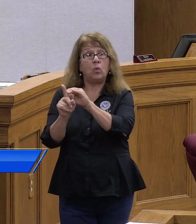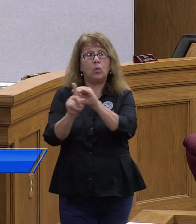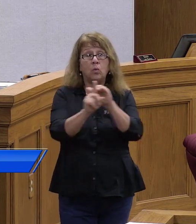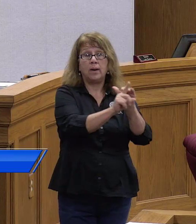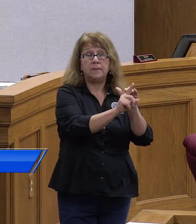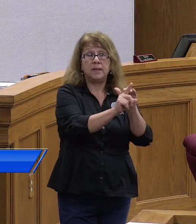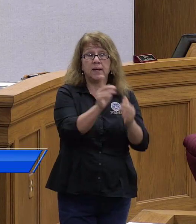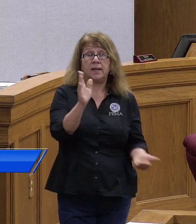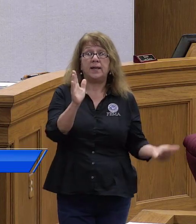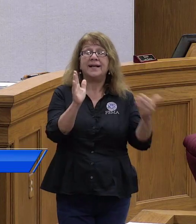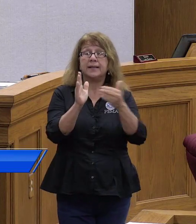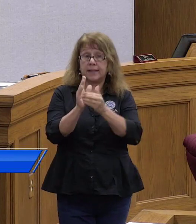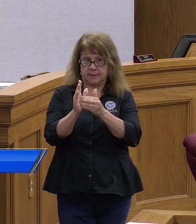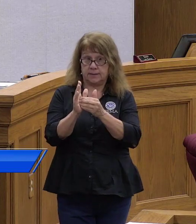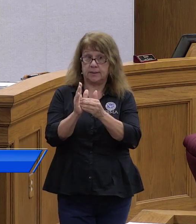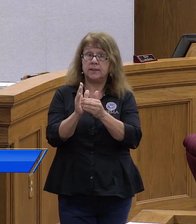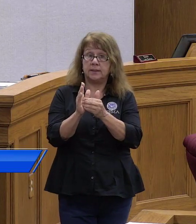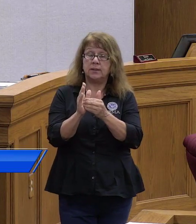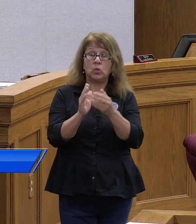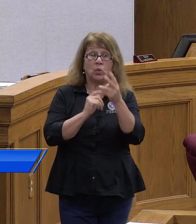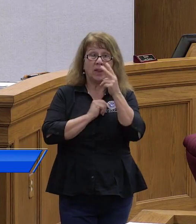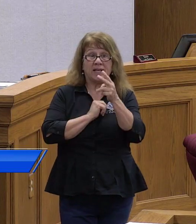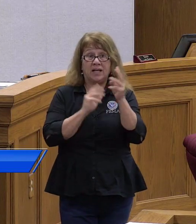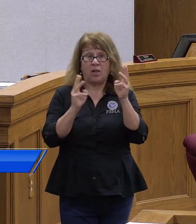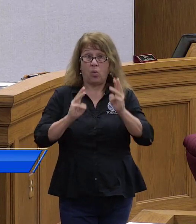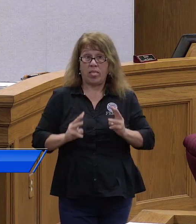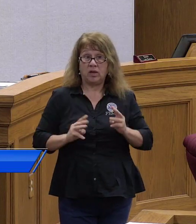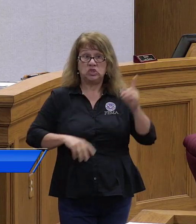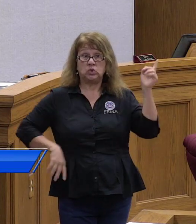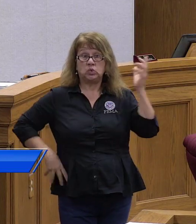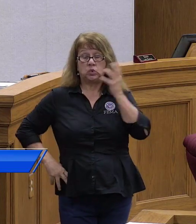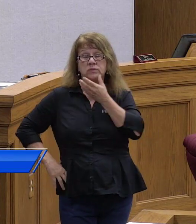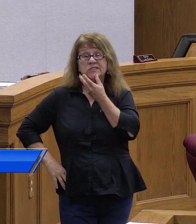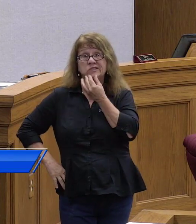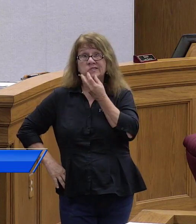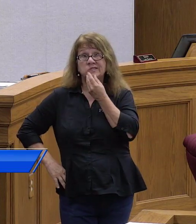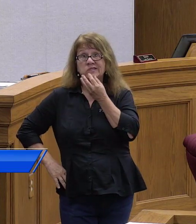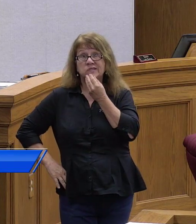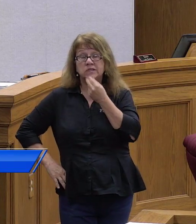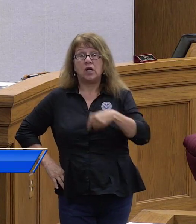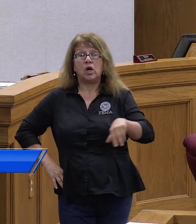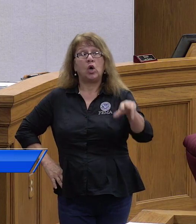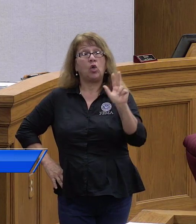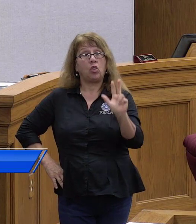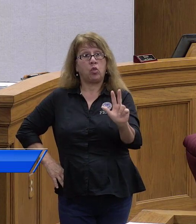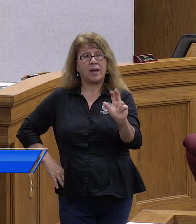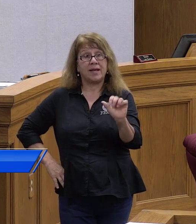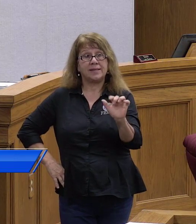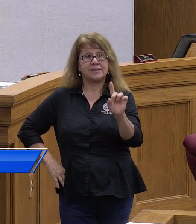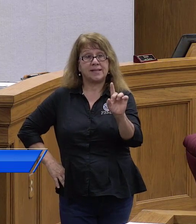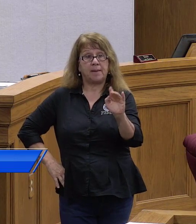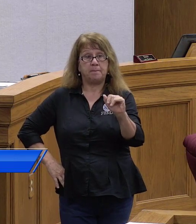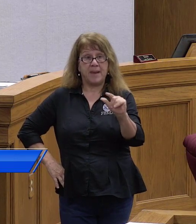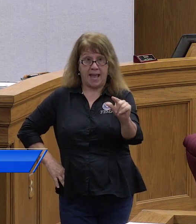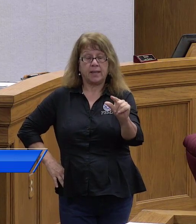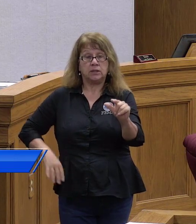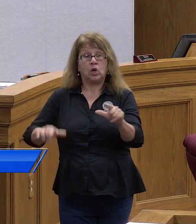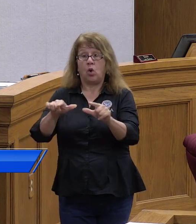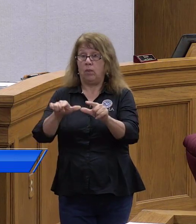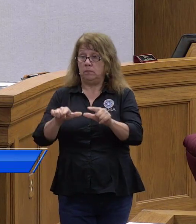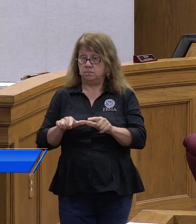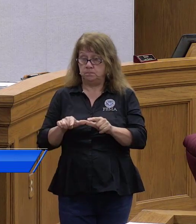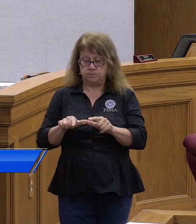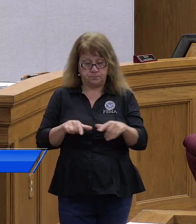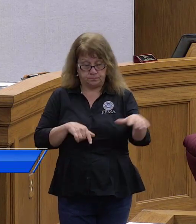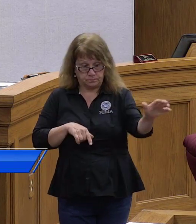this scenario, you've seen the weather briefing, we do have 3 sandbagging locations up and running in case